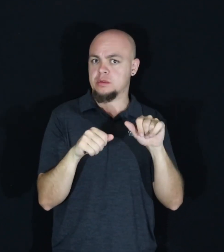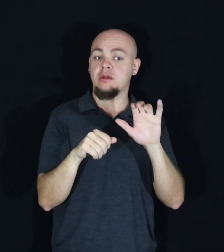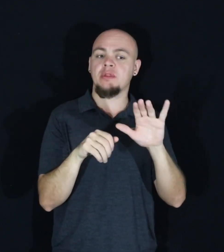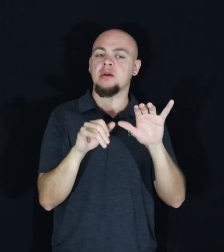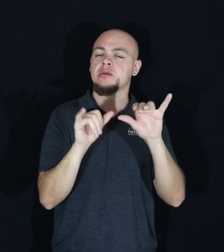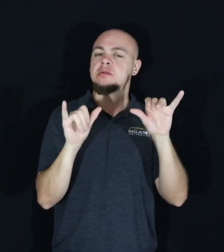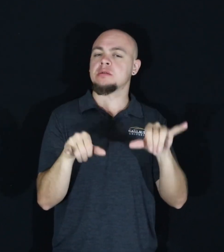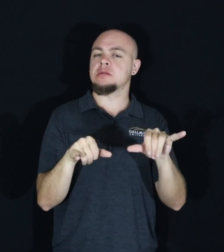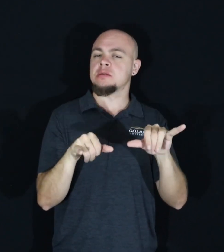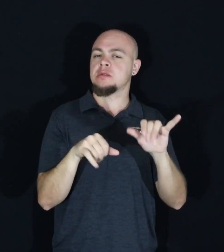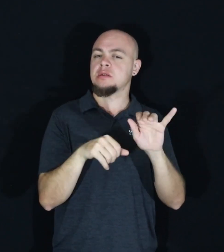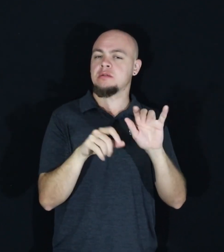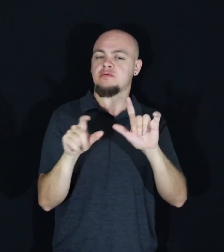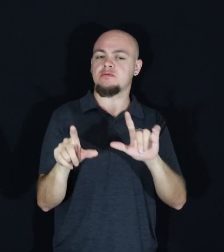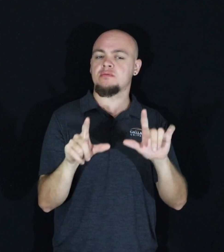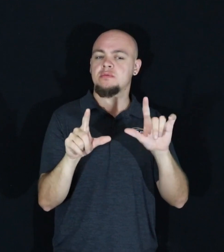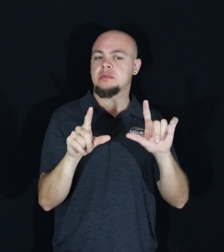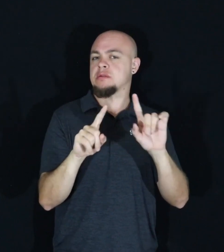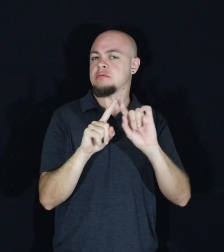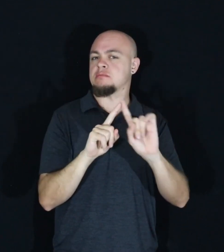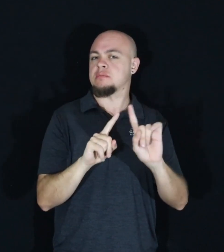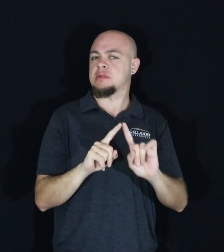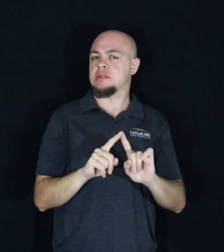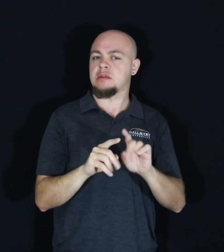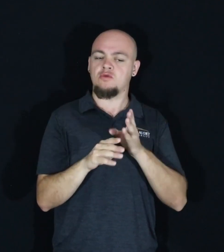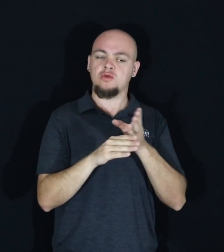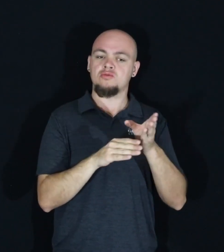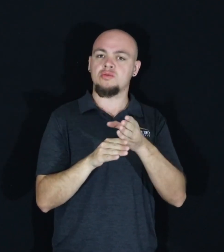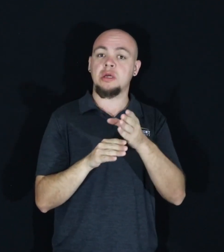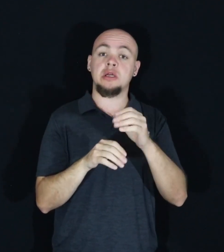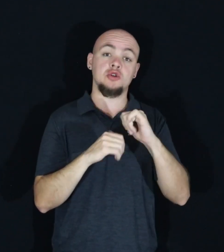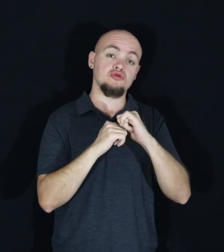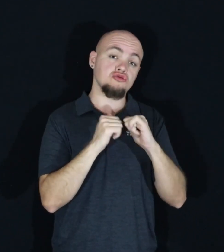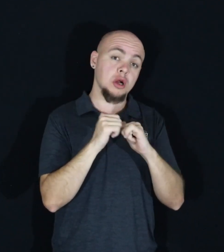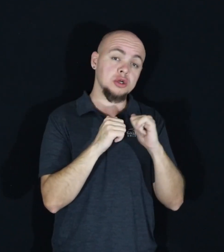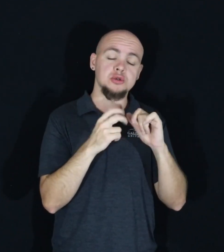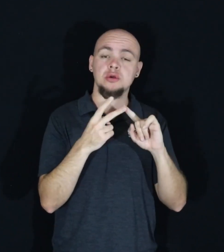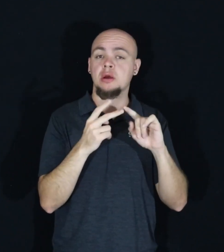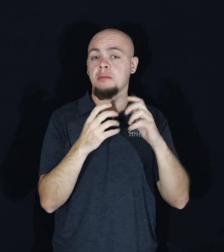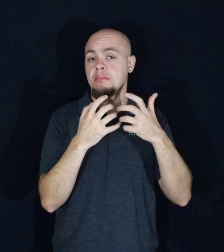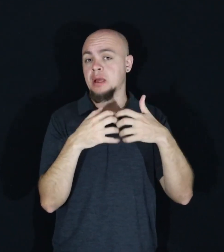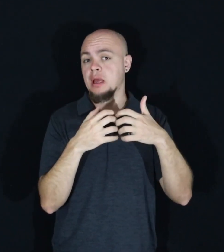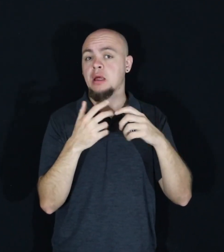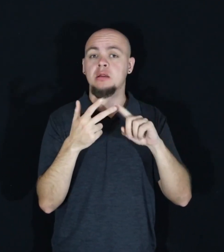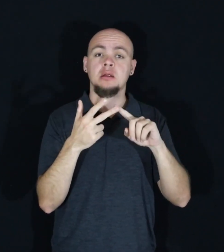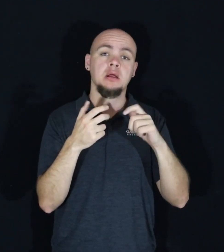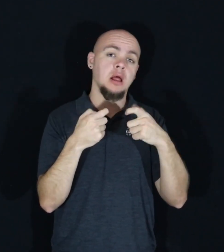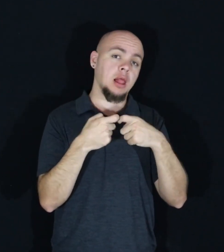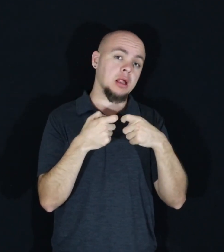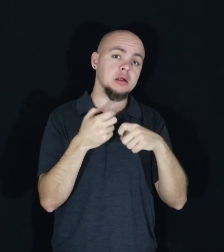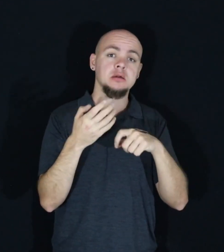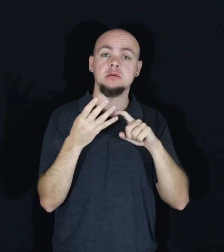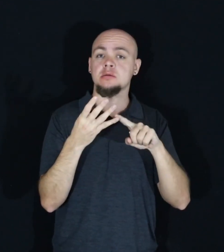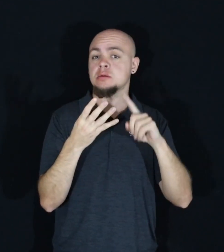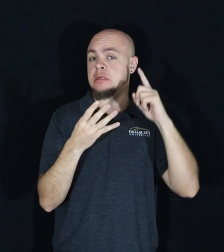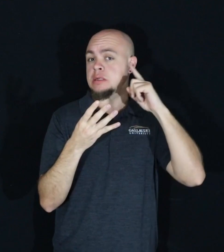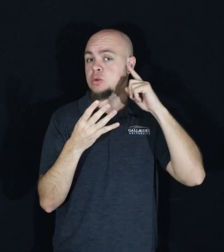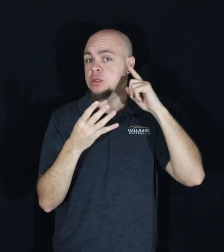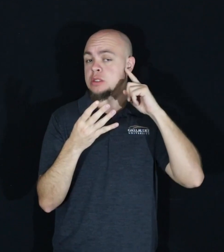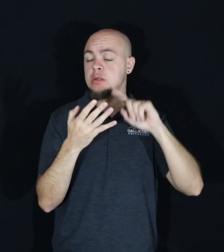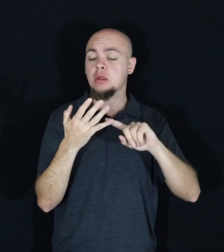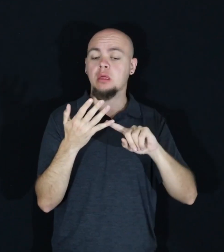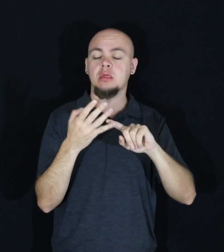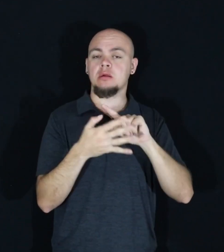systematic framework, it intersects many disciplines like structural, mechanical, electrical, acoustical.